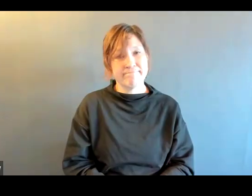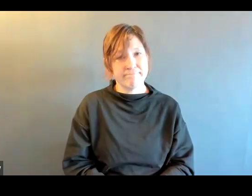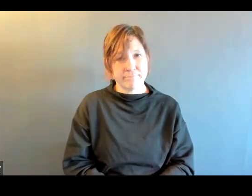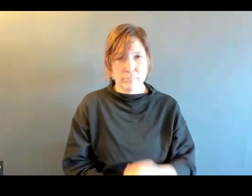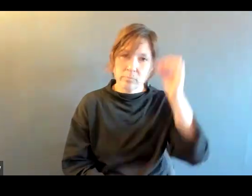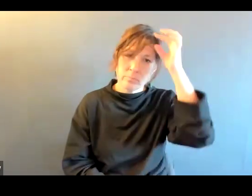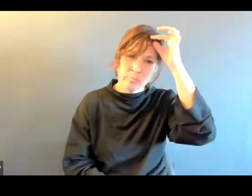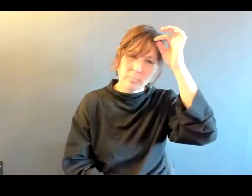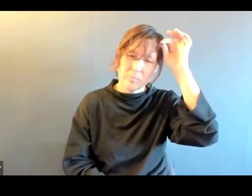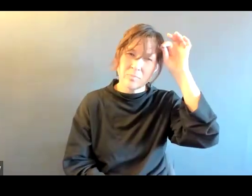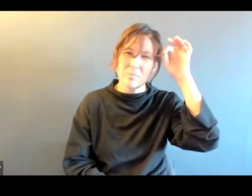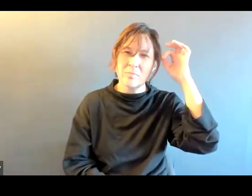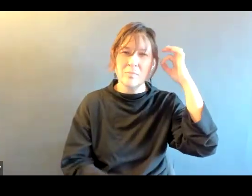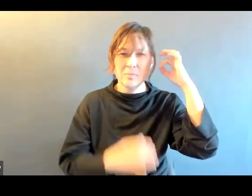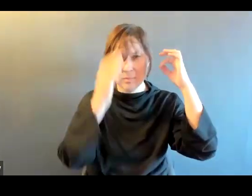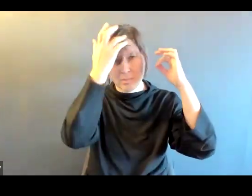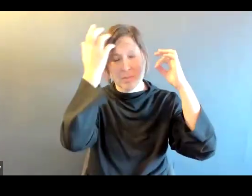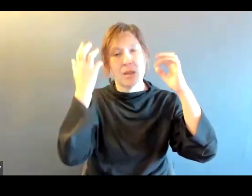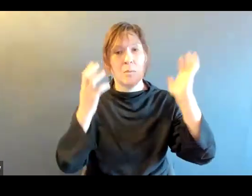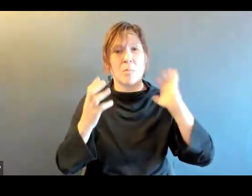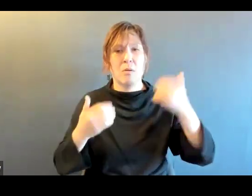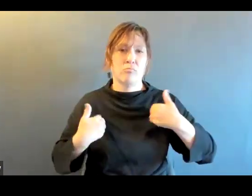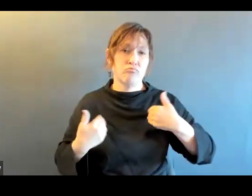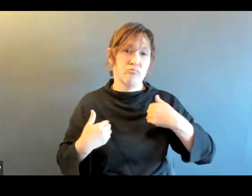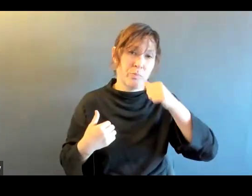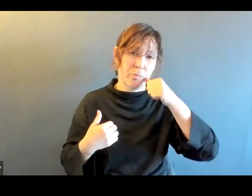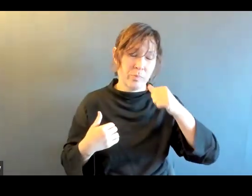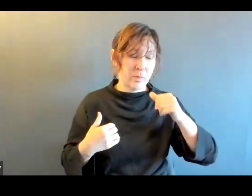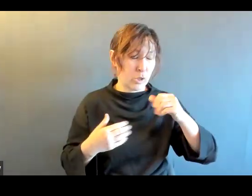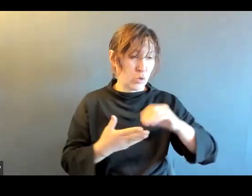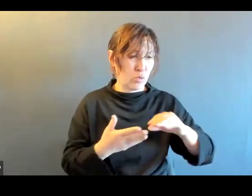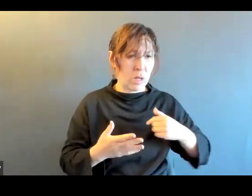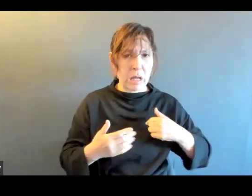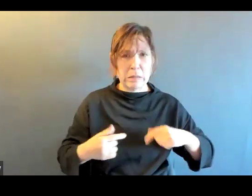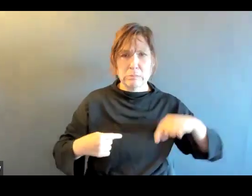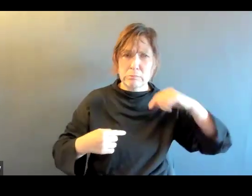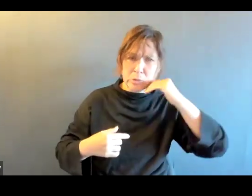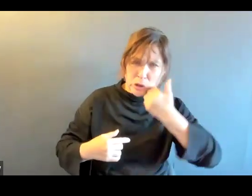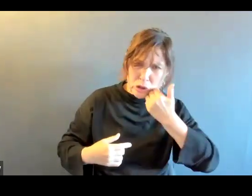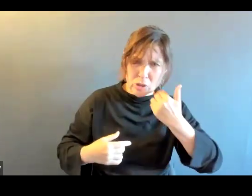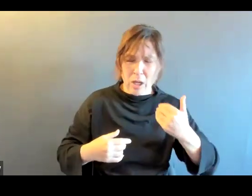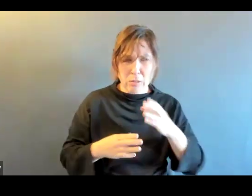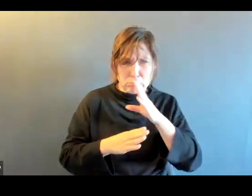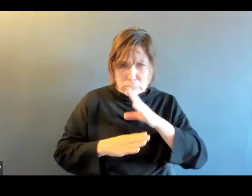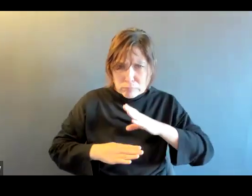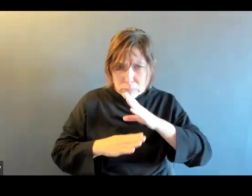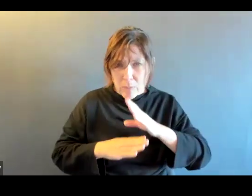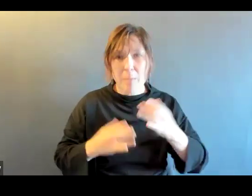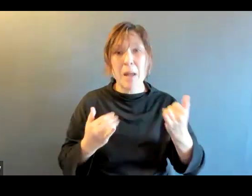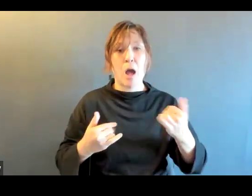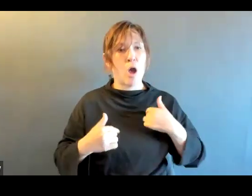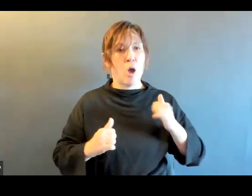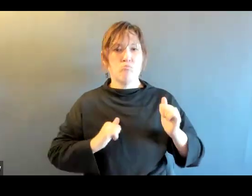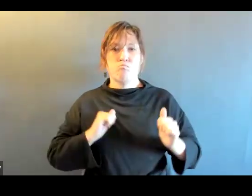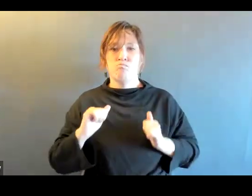When I was younger, I had massive stage fright, but in my freshman year of ACC, I've had enough confidence to go up in front of the